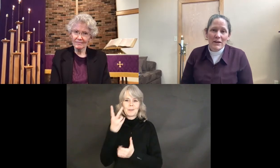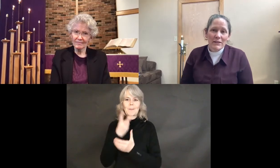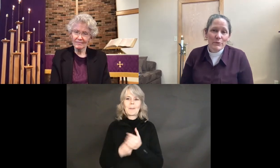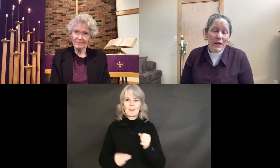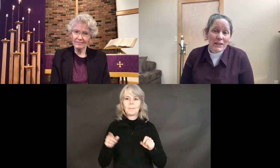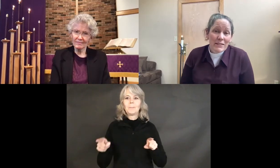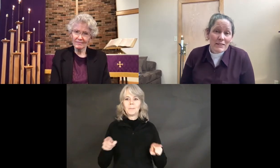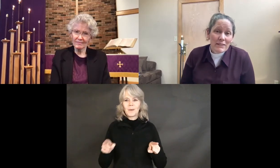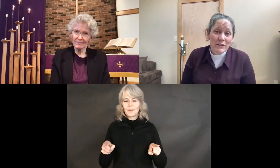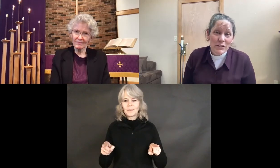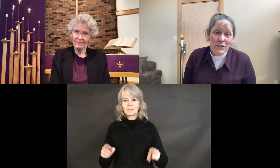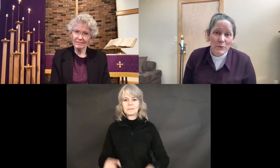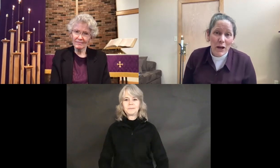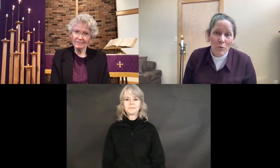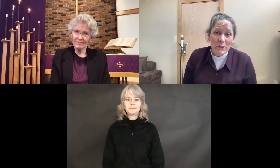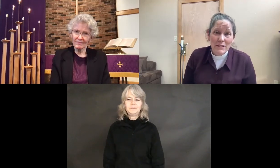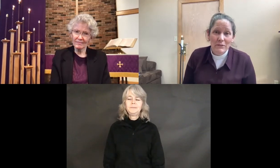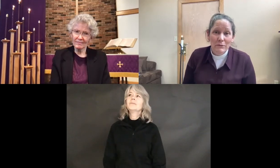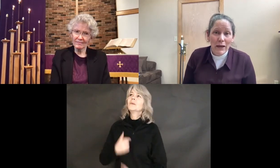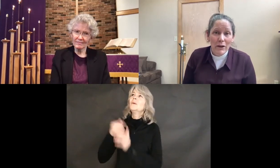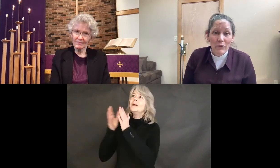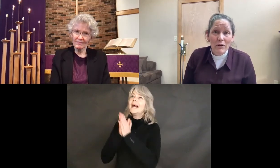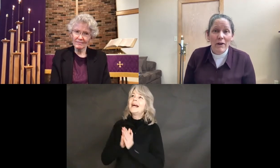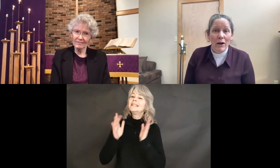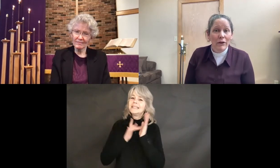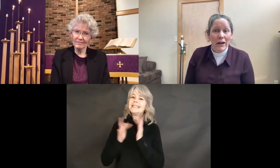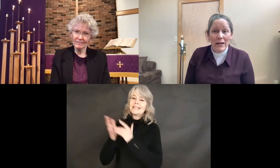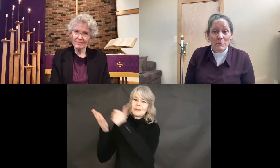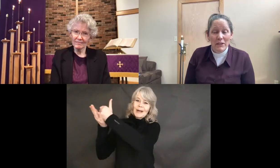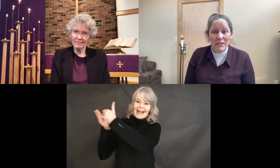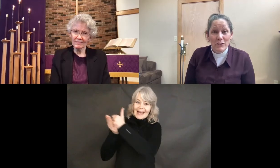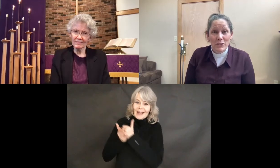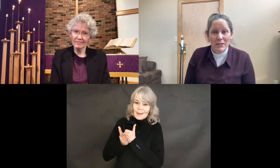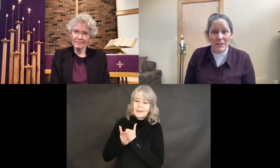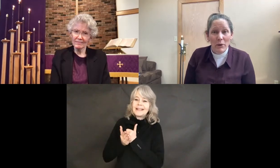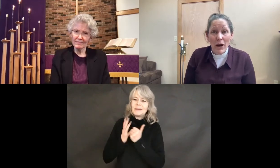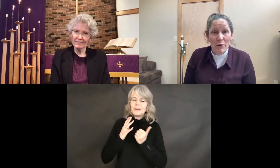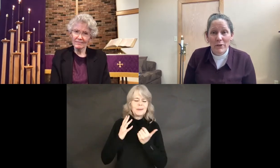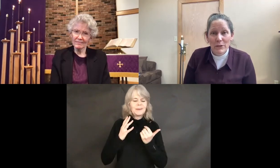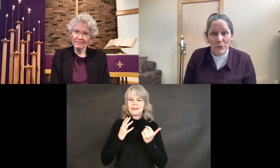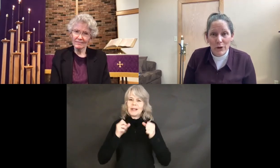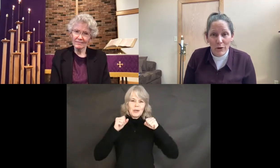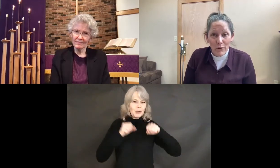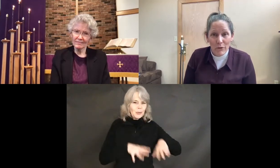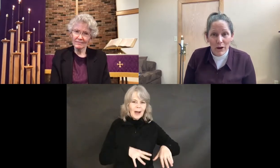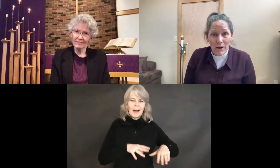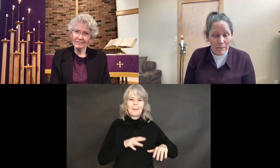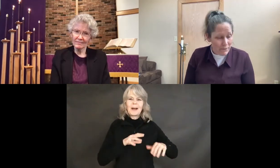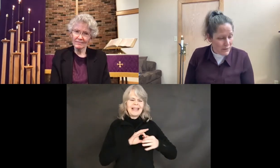And so we ask that Jesus would help us to let go of our expectations about how things will go, that